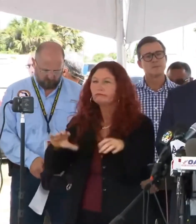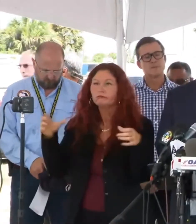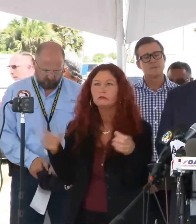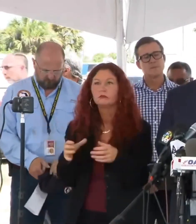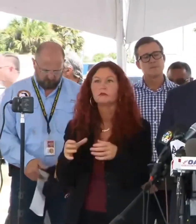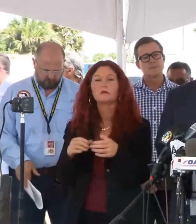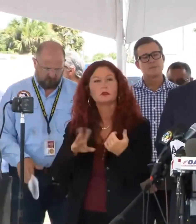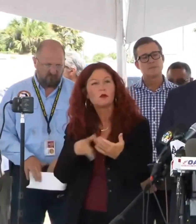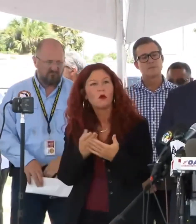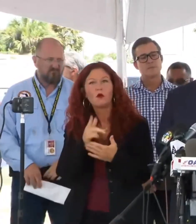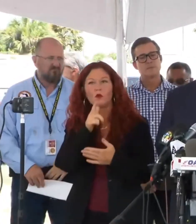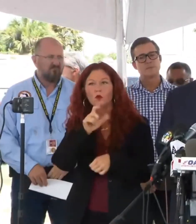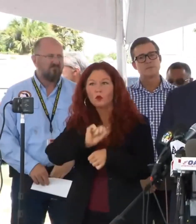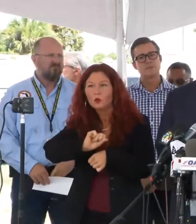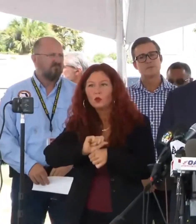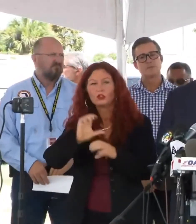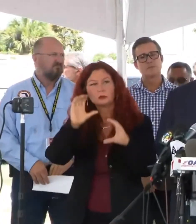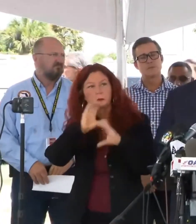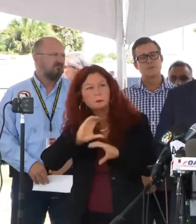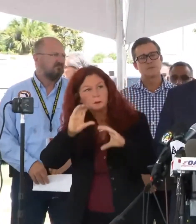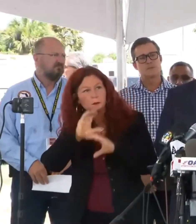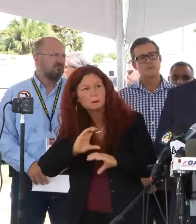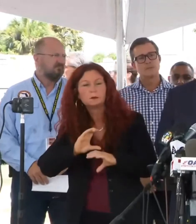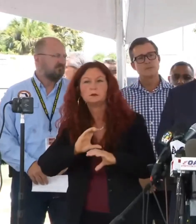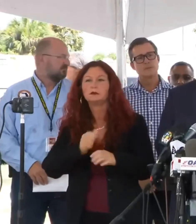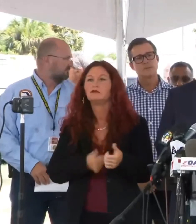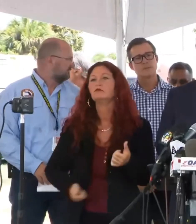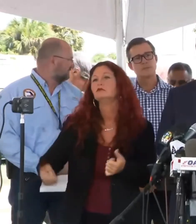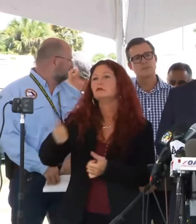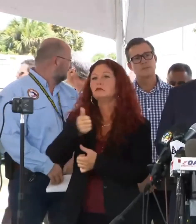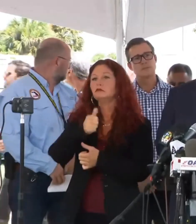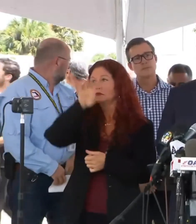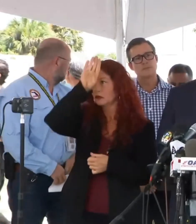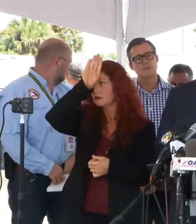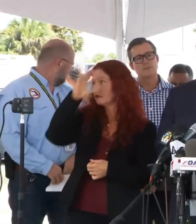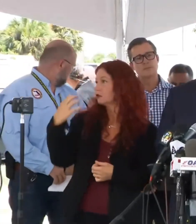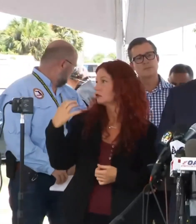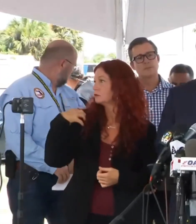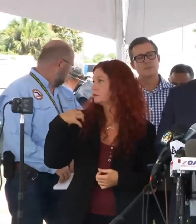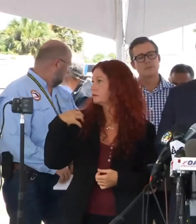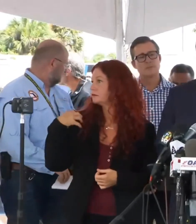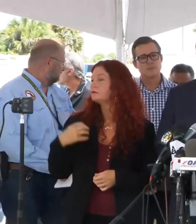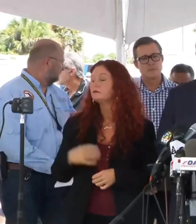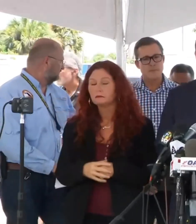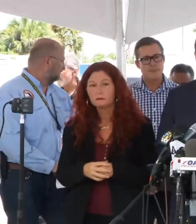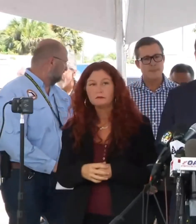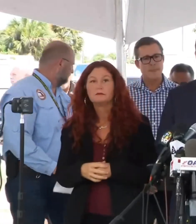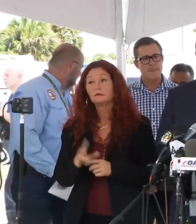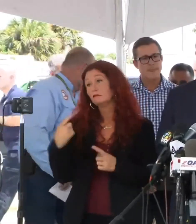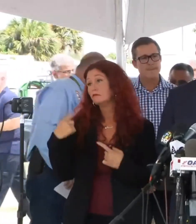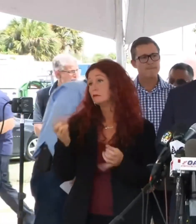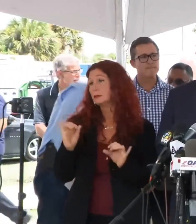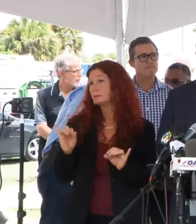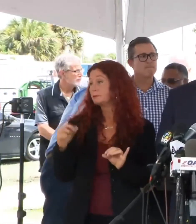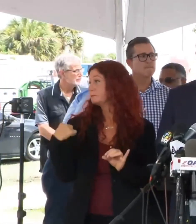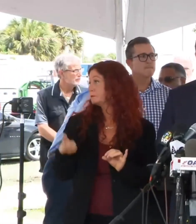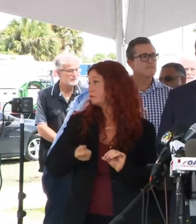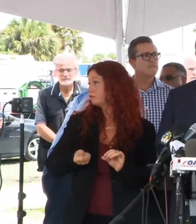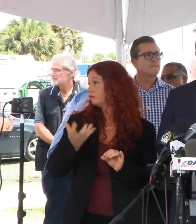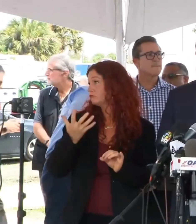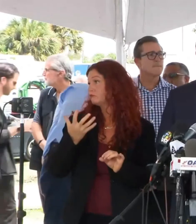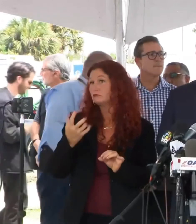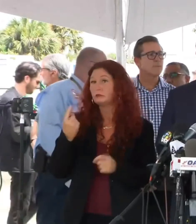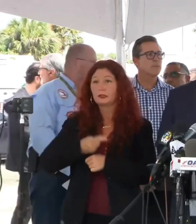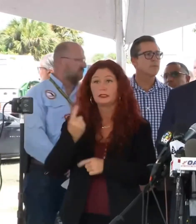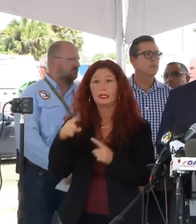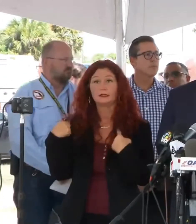chief and look at some of the work that's been done, as we've done in many days. And I know a lot of people are